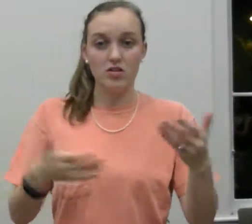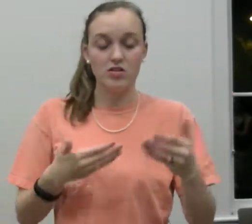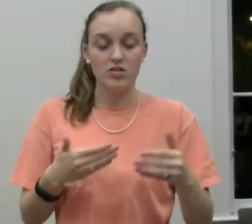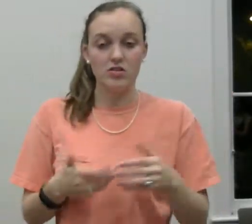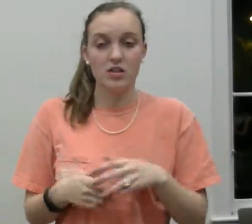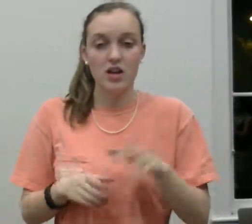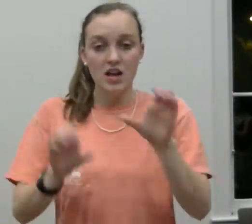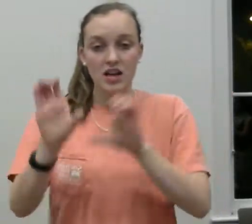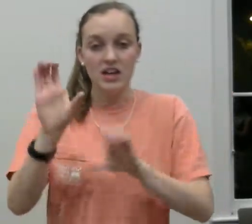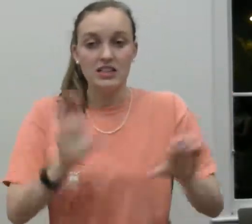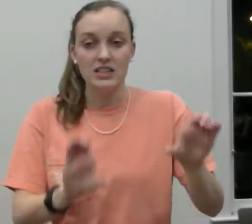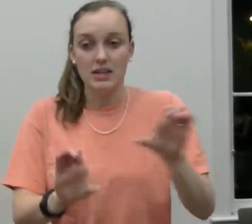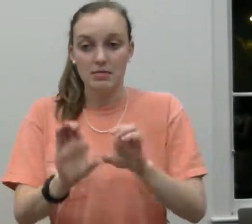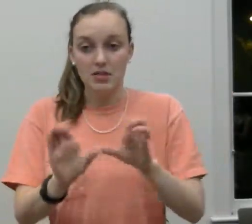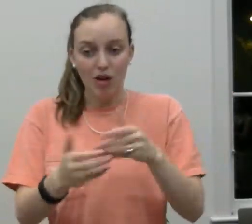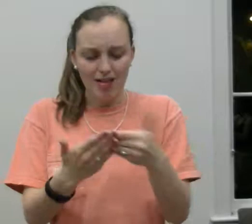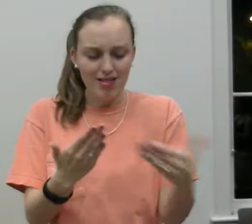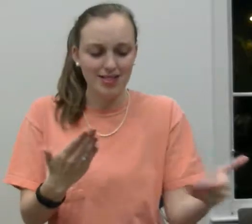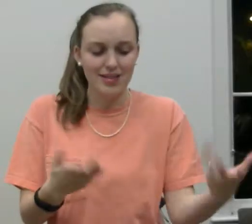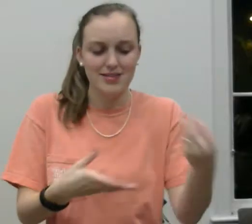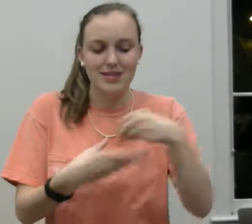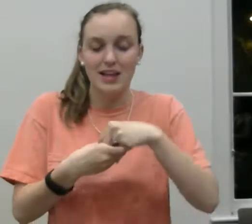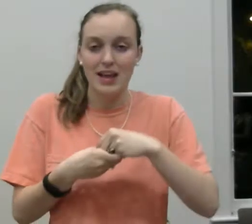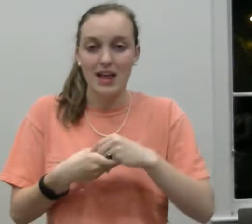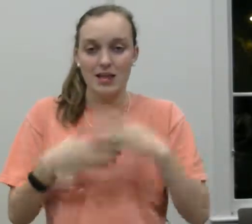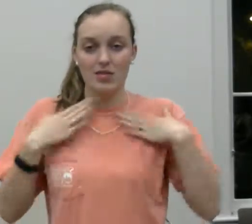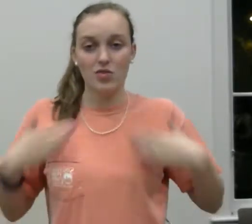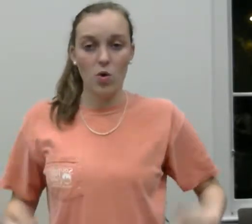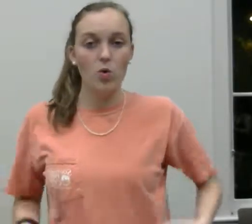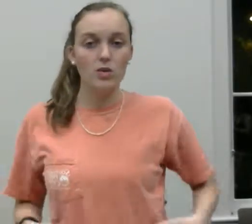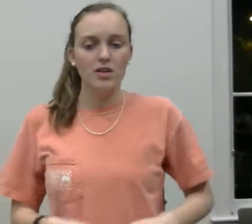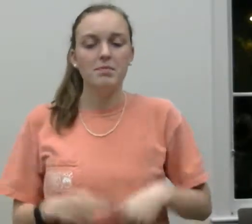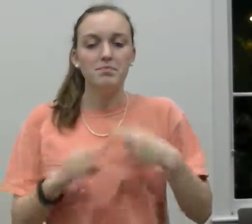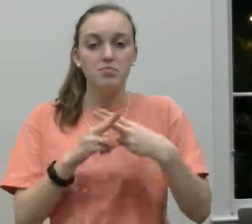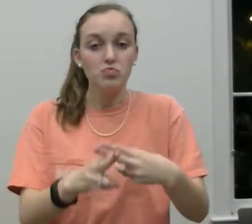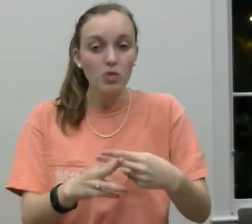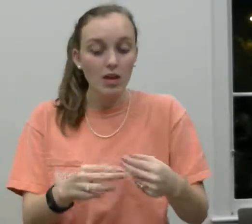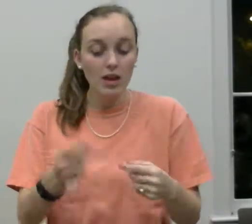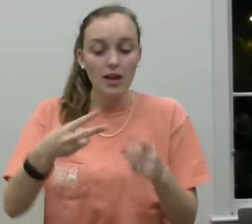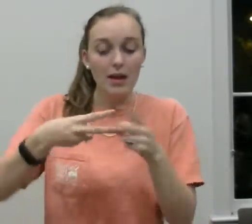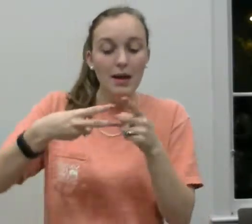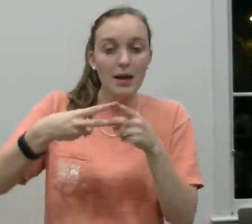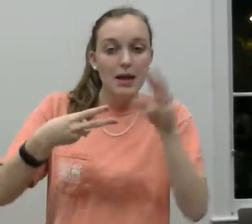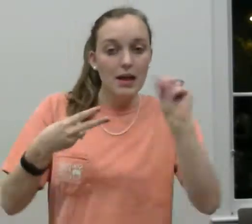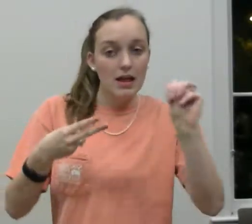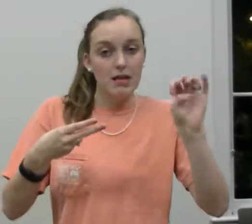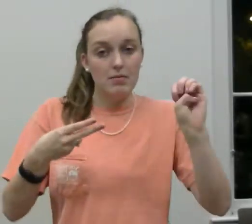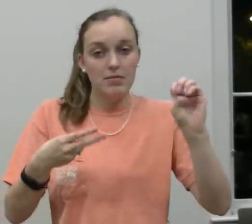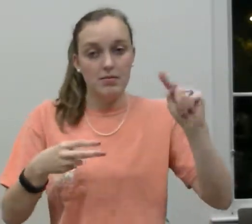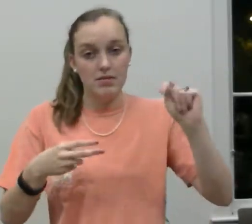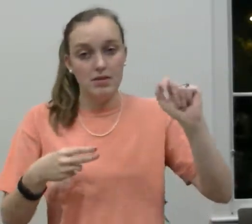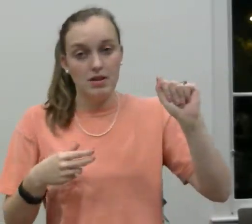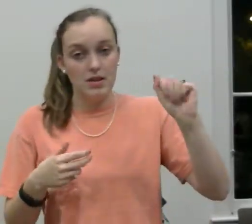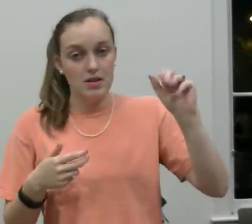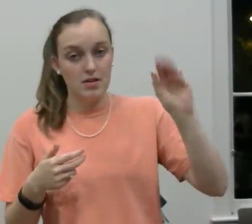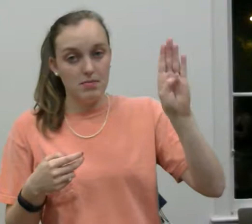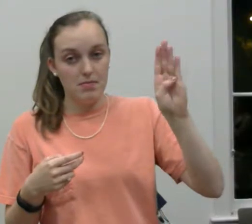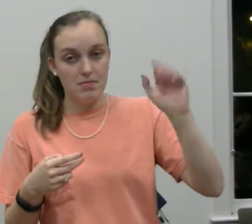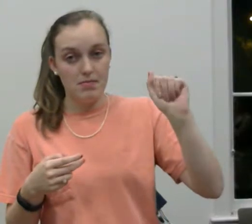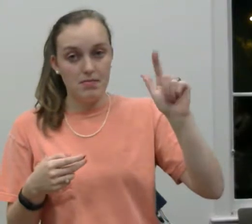all of the organisms. One thing is metabolism. Metabolism means the sum of all of those chemical reactions inside of that organism, the